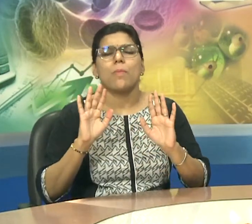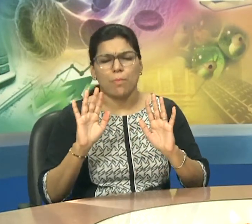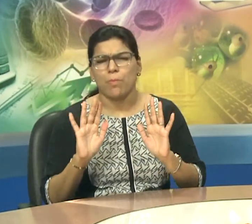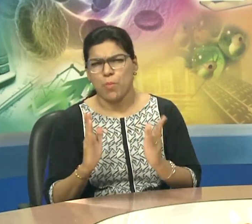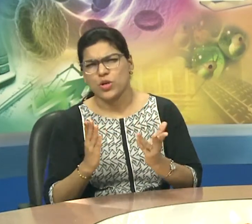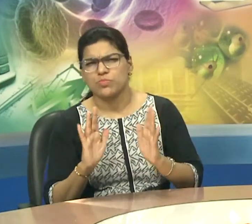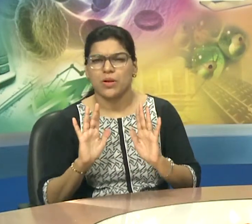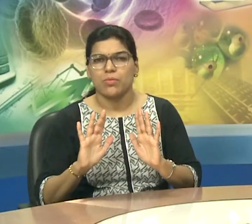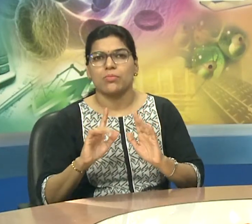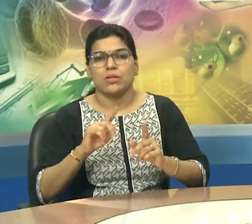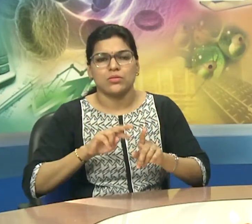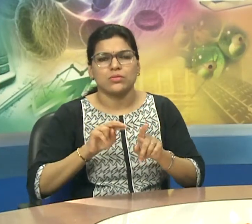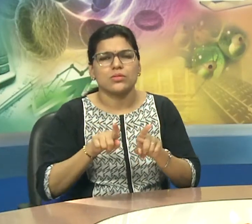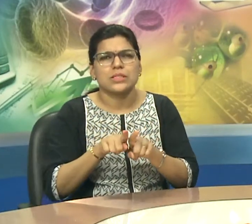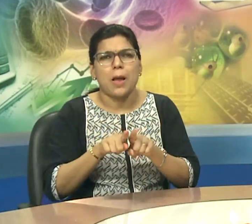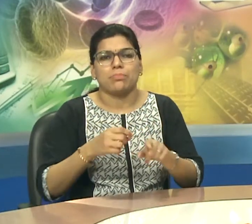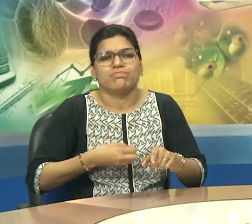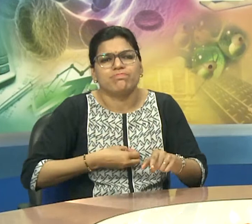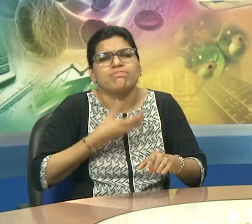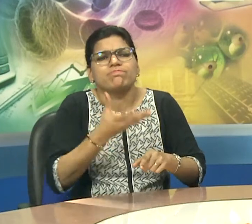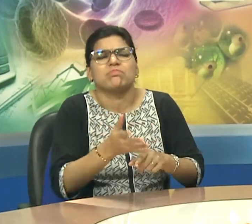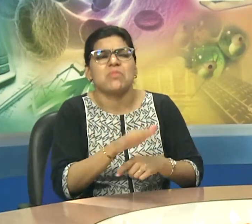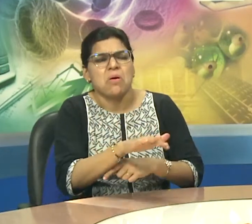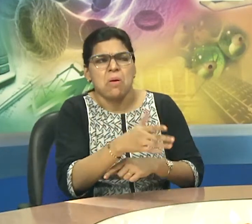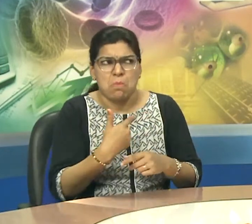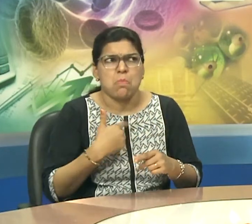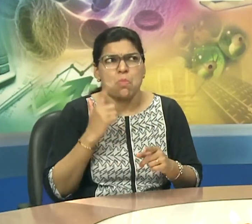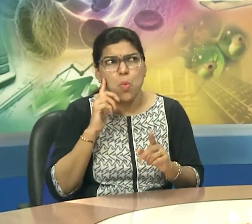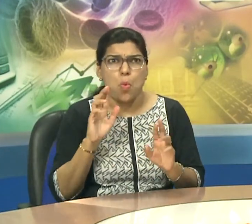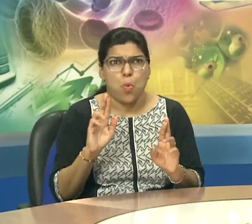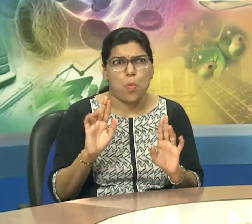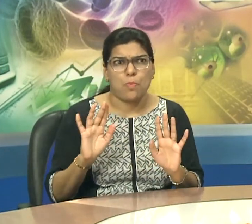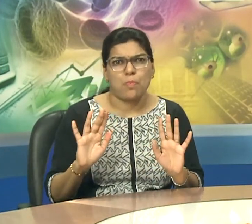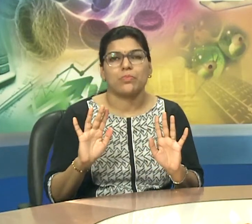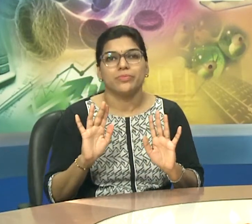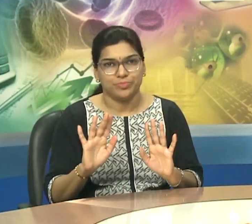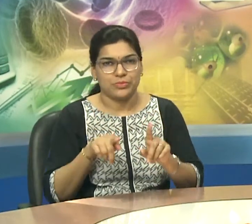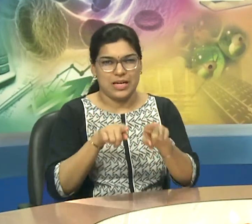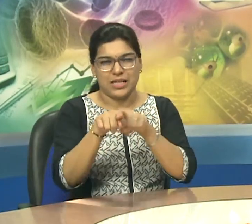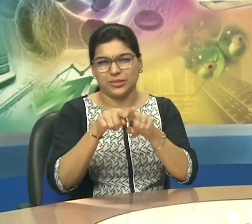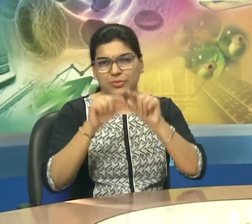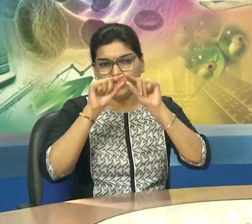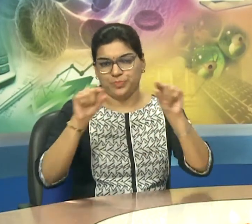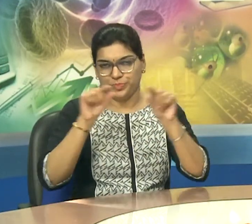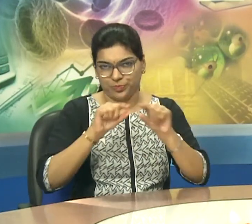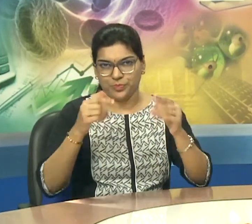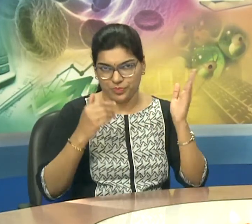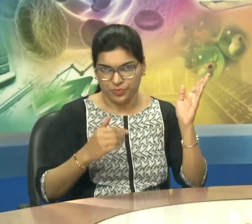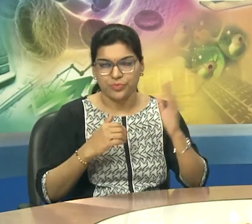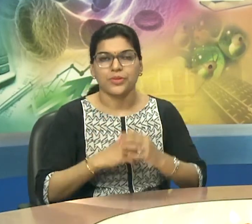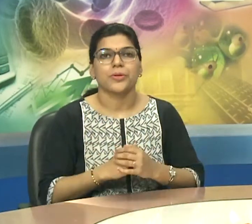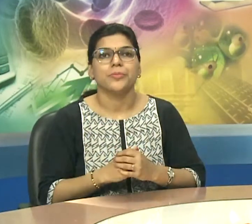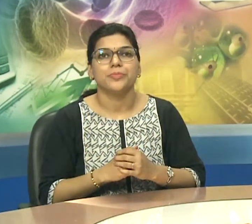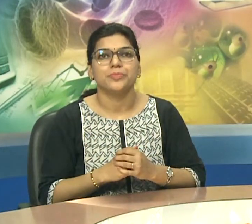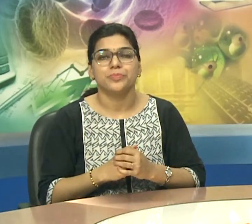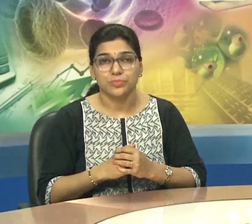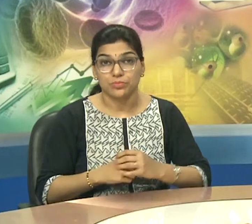not sure of something. In that case, you express a possibility or maybe